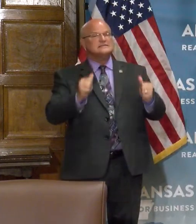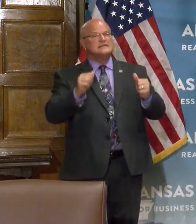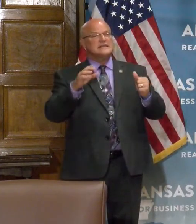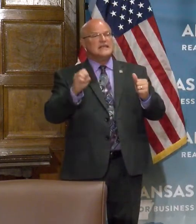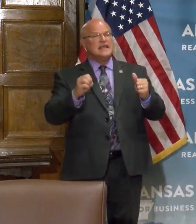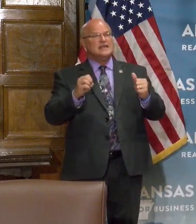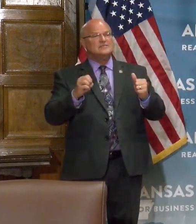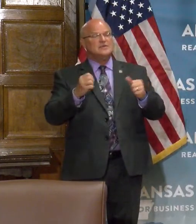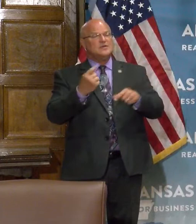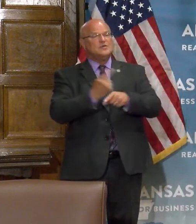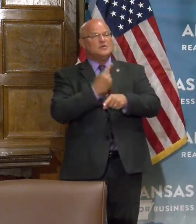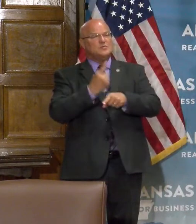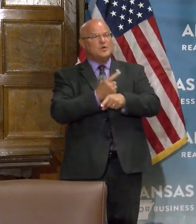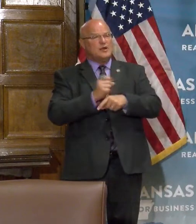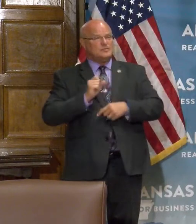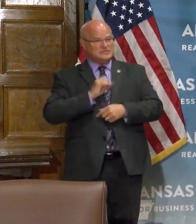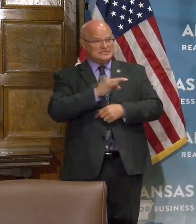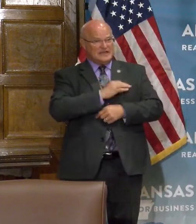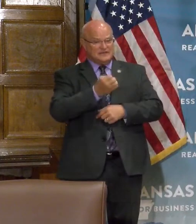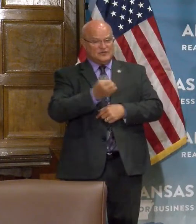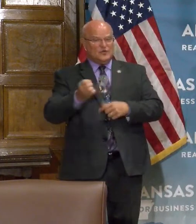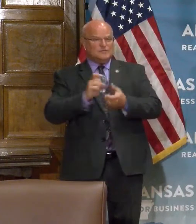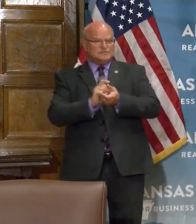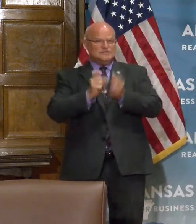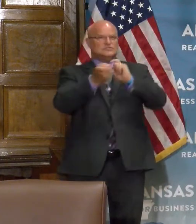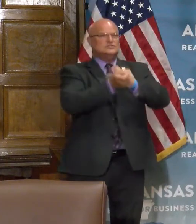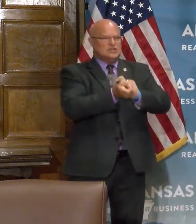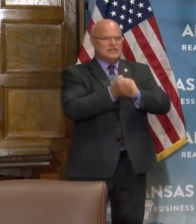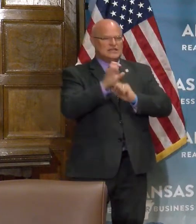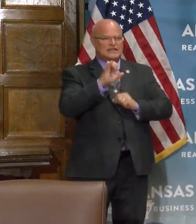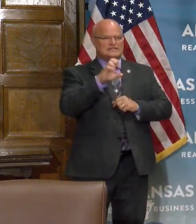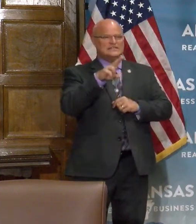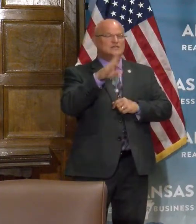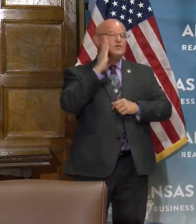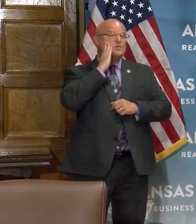be, with proper staffing and equipment, be converted to